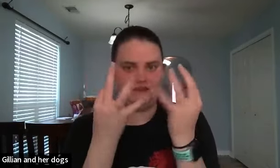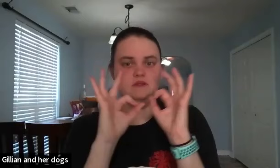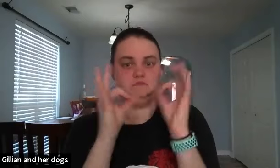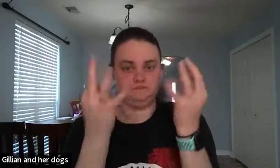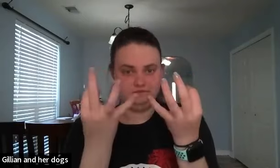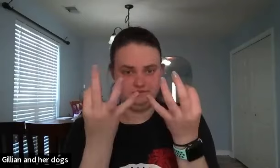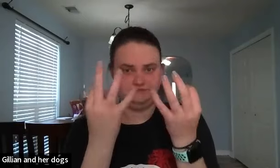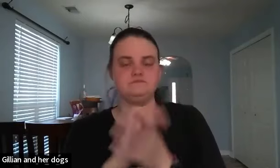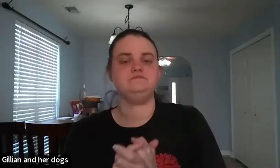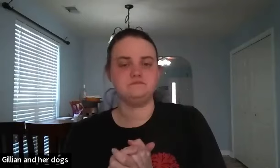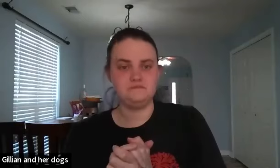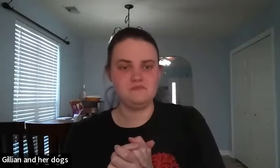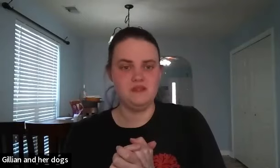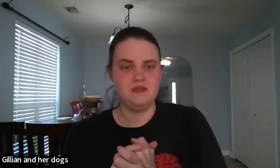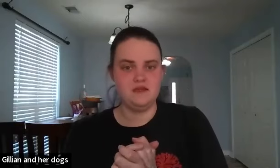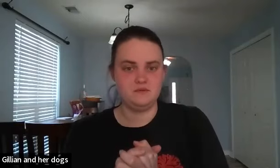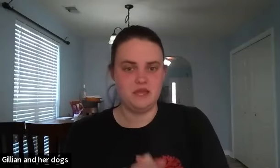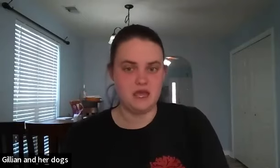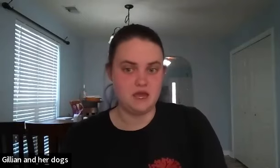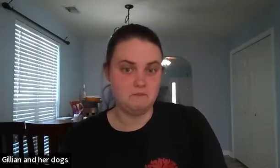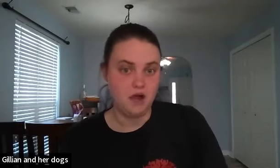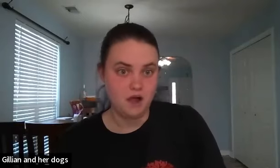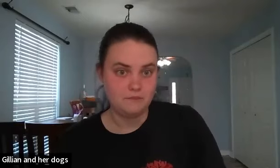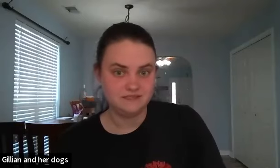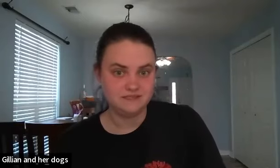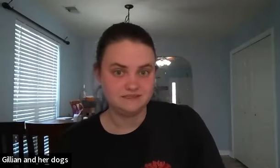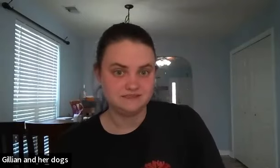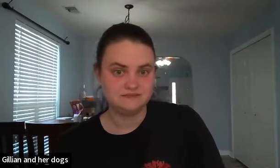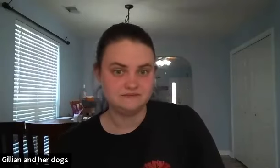family. Mm-hmm. Then we had